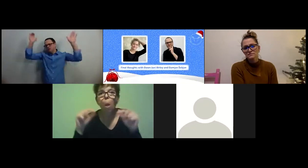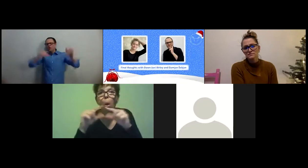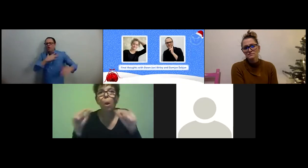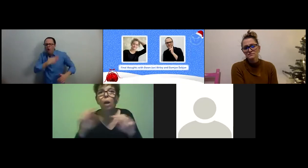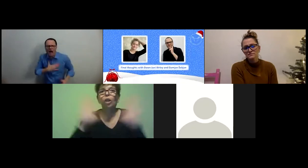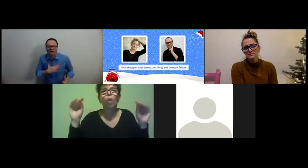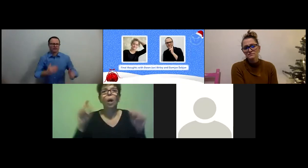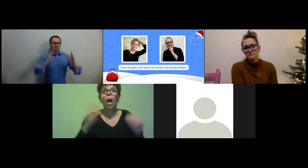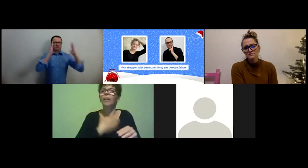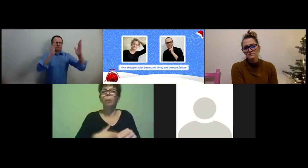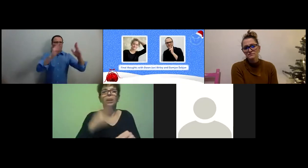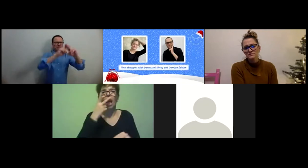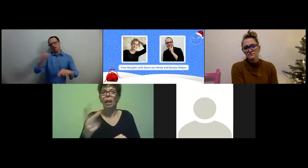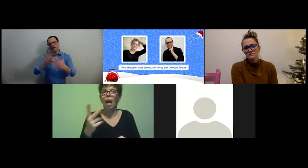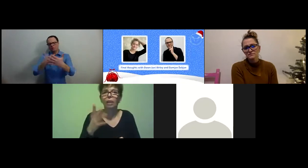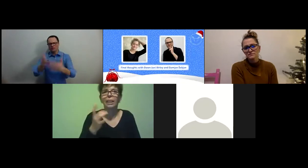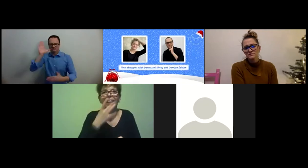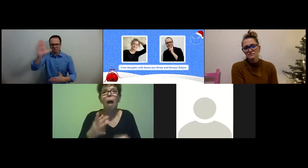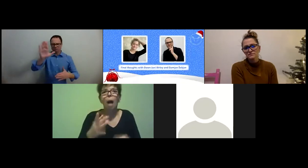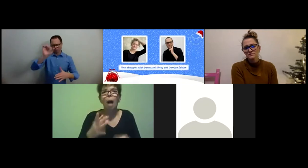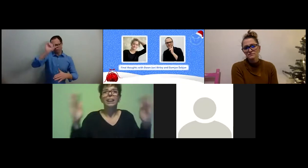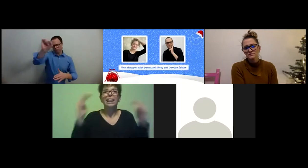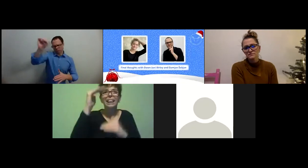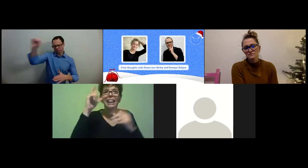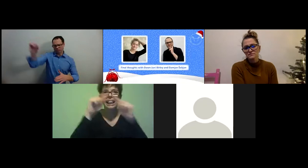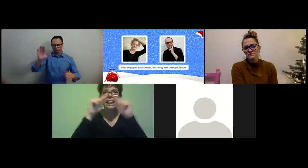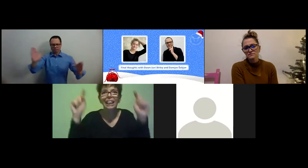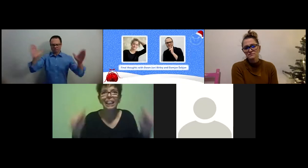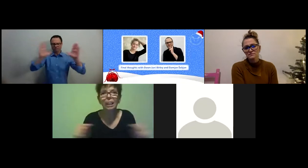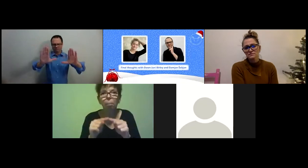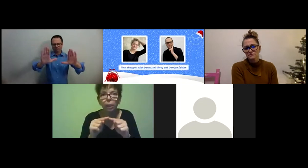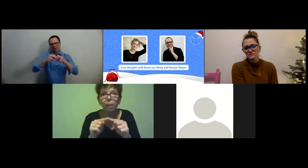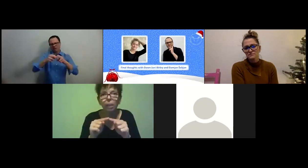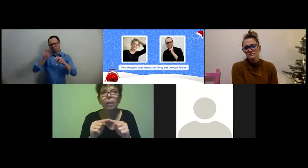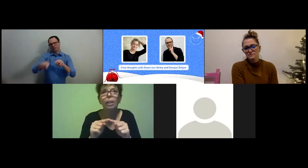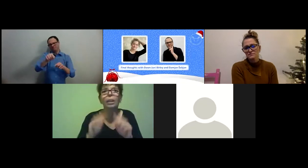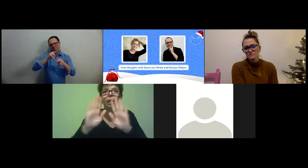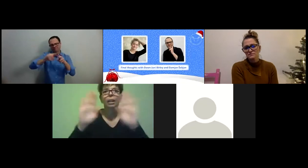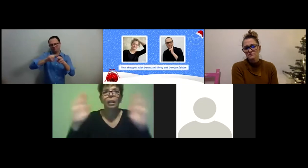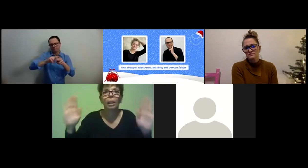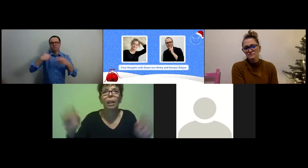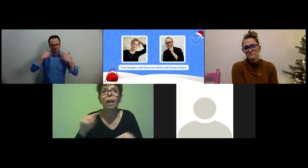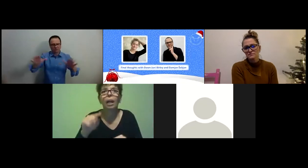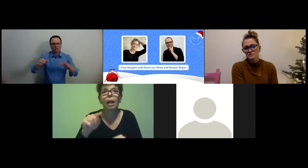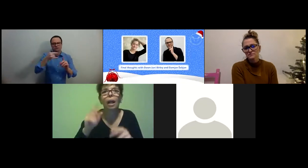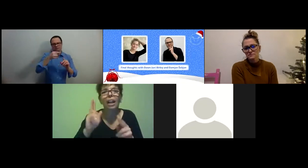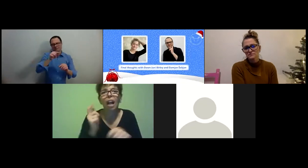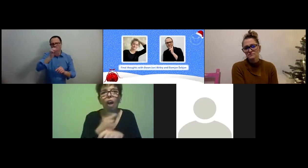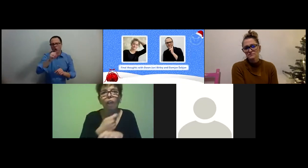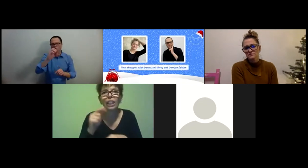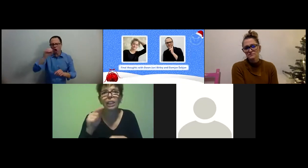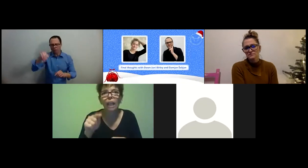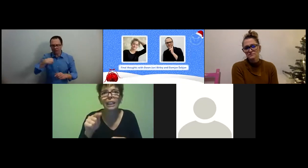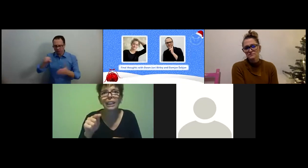ways to make the sign language interpreter more visible on YouTube